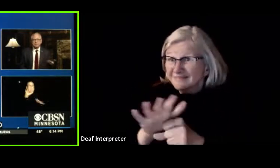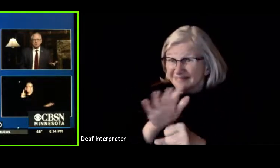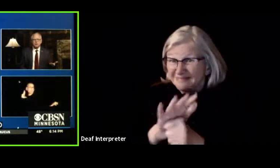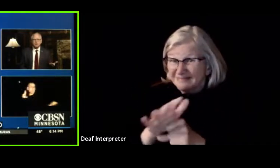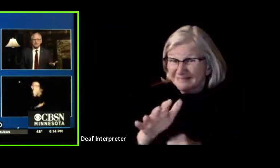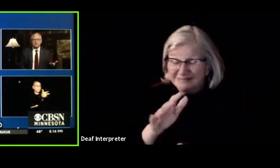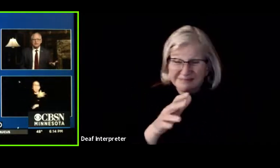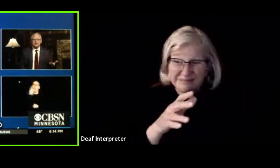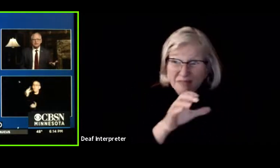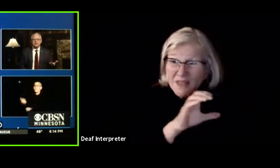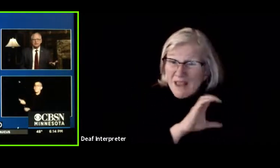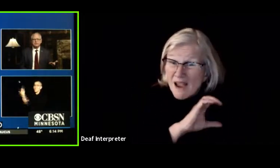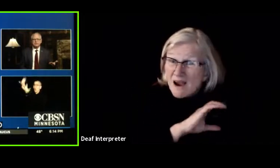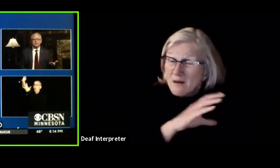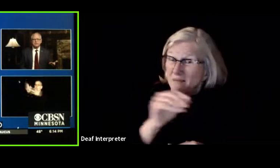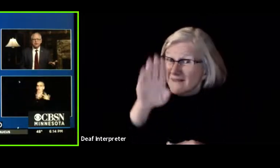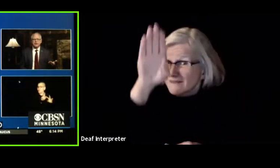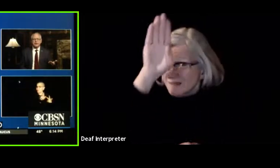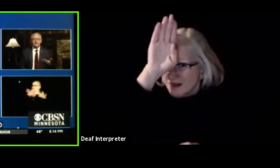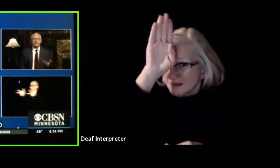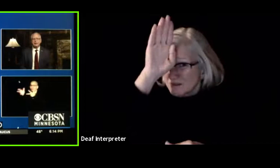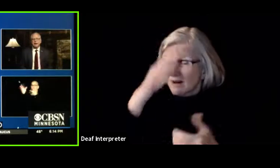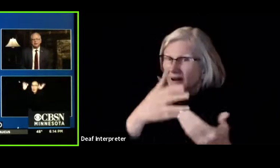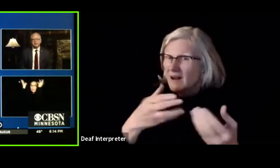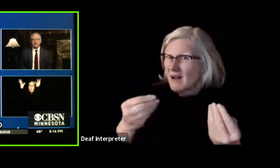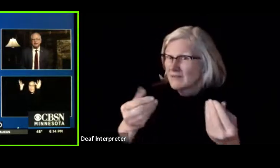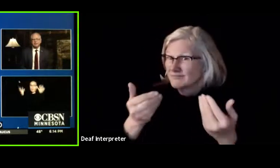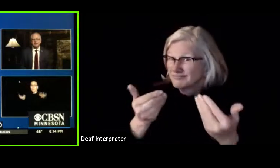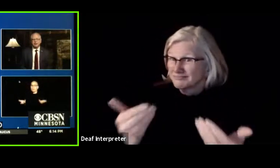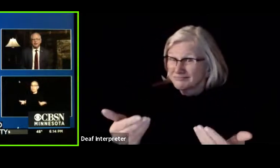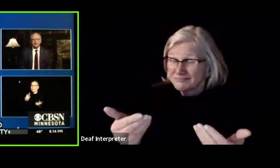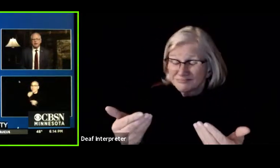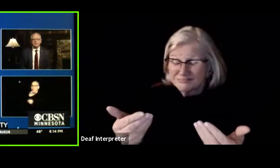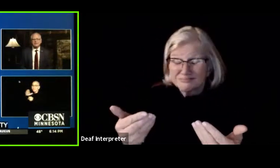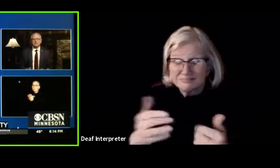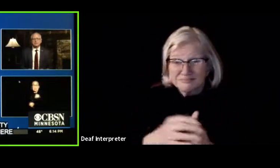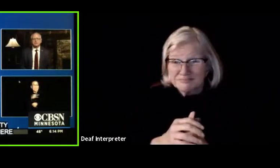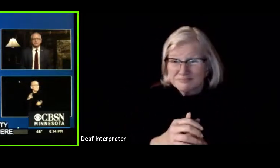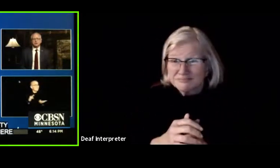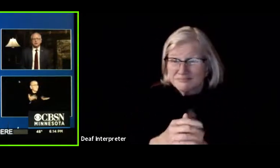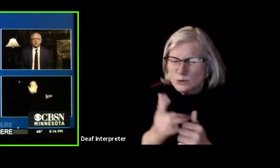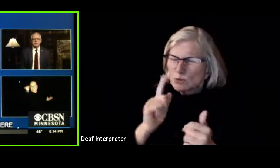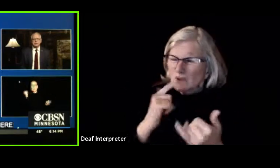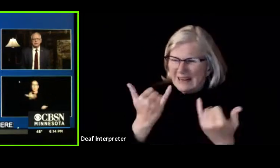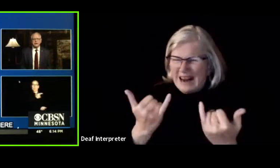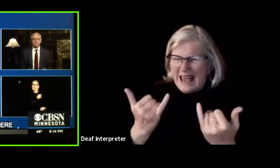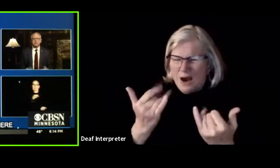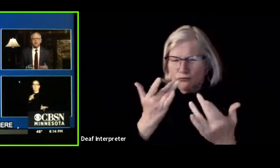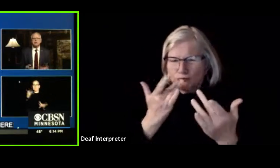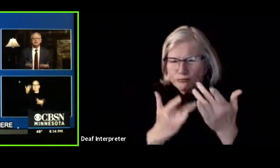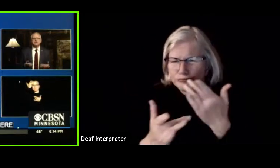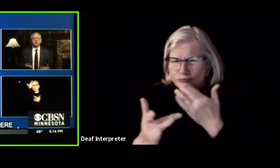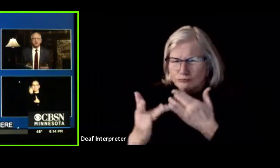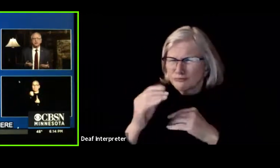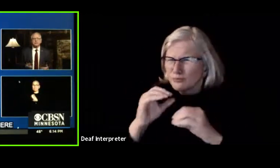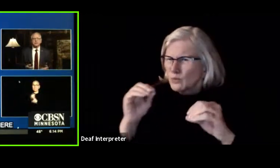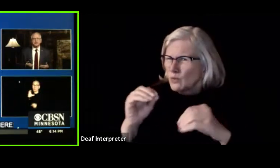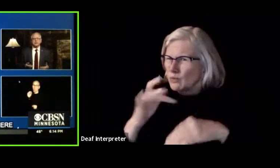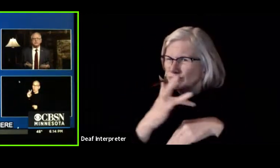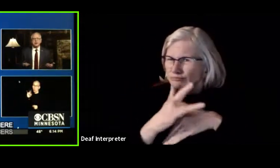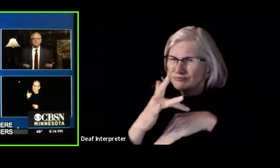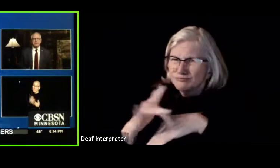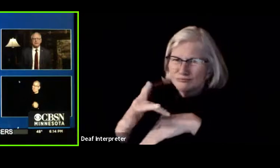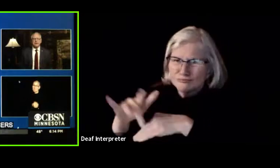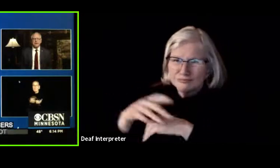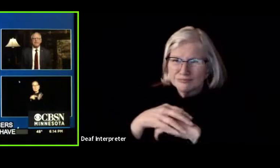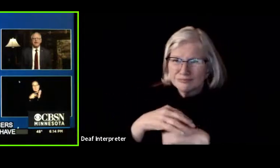something where someone needs a police officer to respond, they don't have the staff to be there. That's what this surge means. That's what uncontrolled community